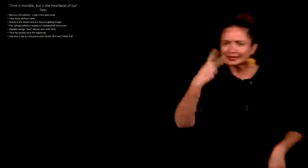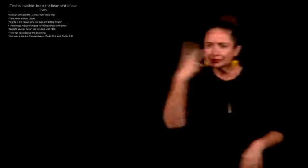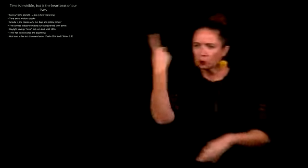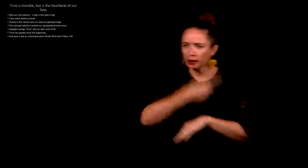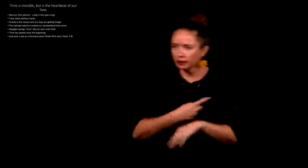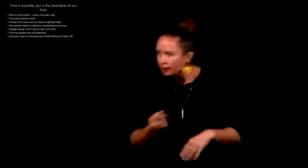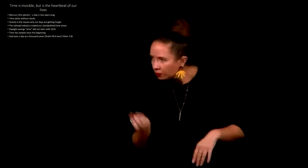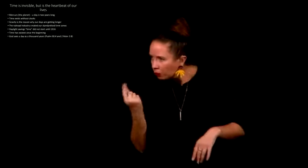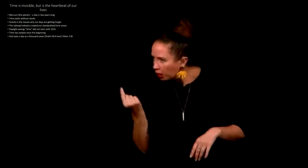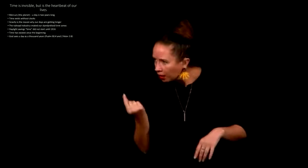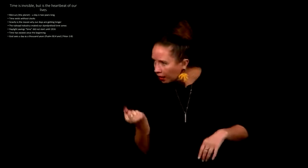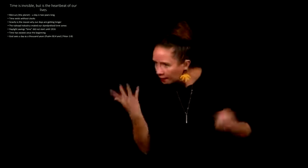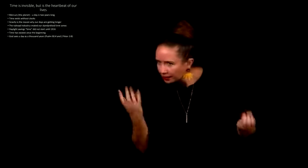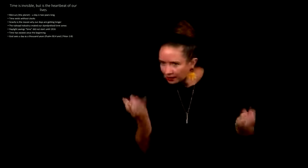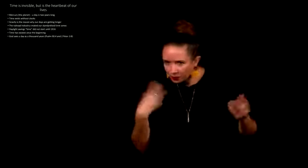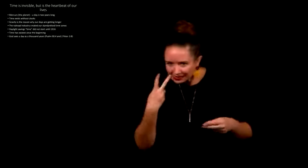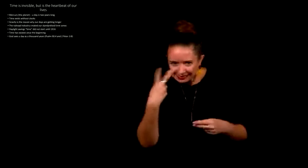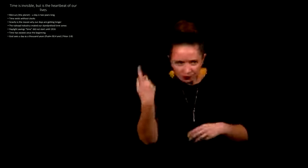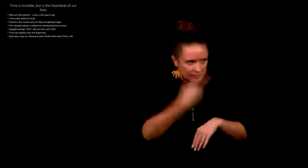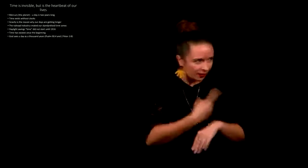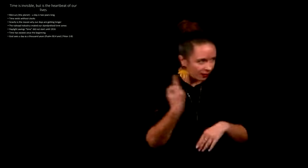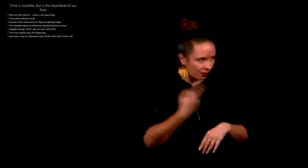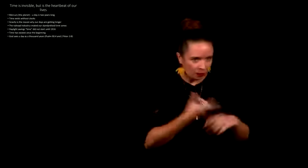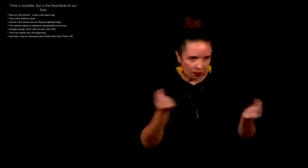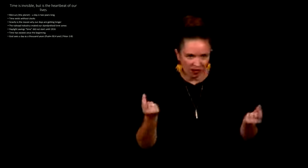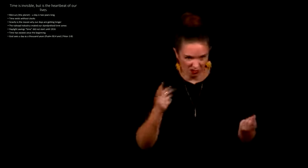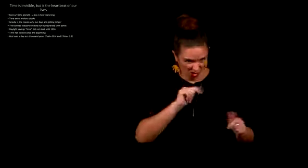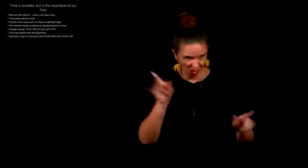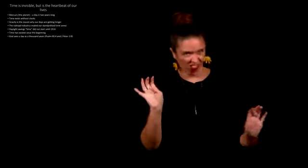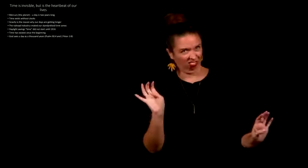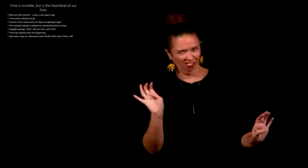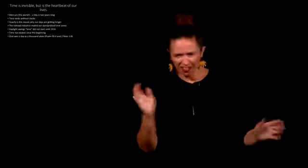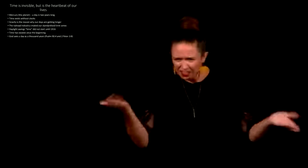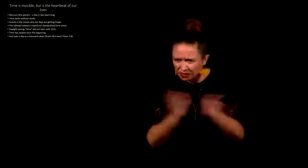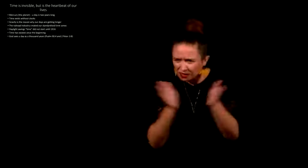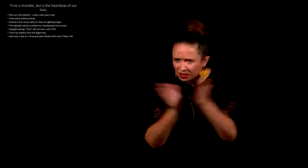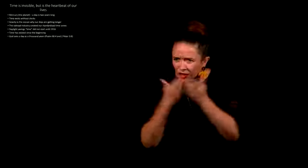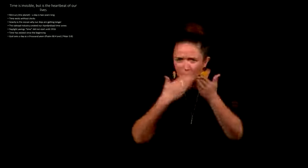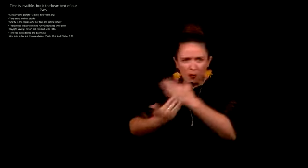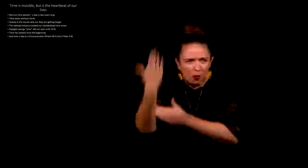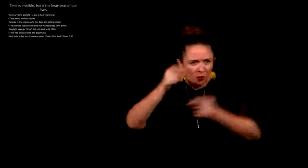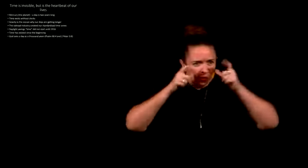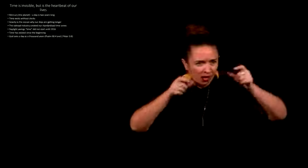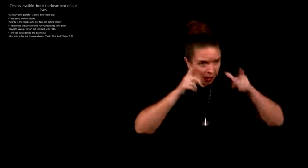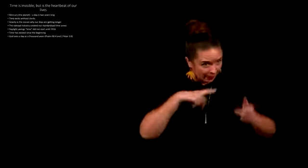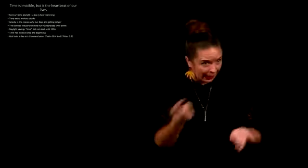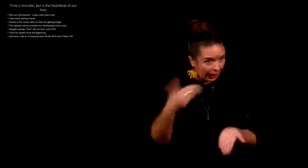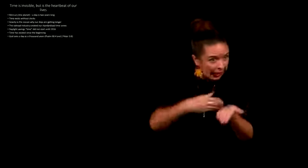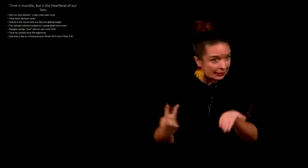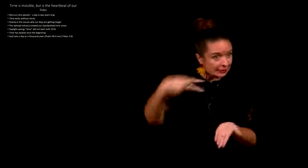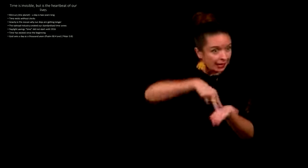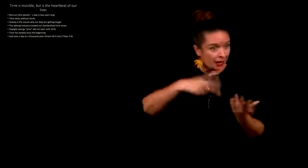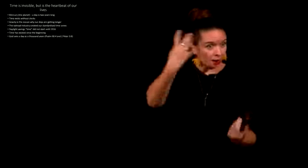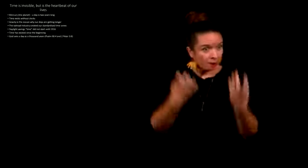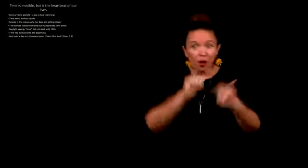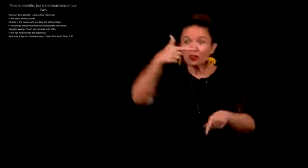time. So one day for God is 1,000 years. Good morning. Are you guys up? I mean, I'm going to say